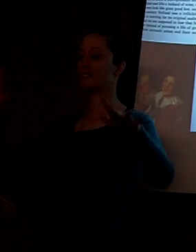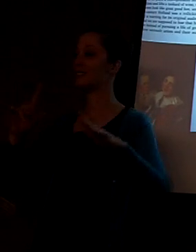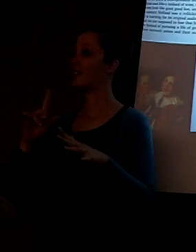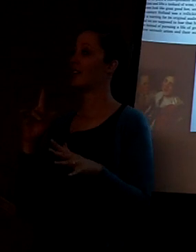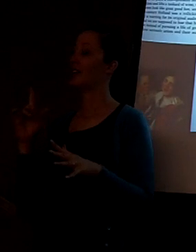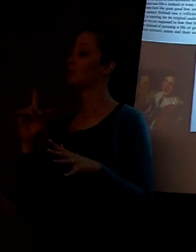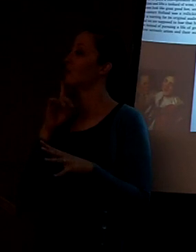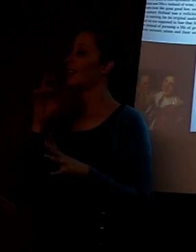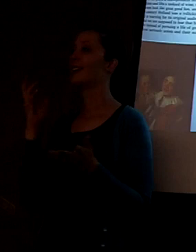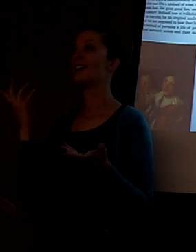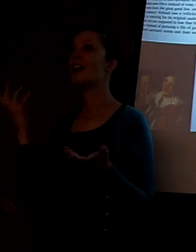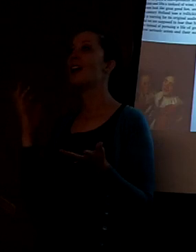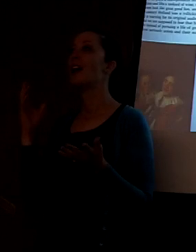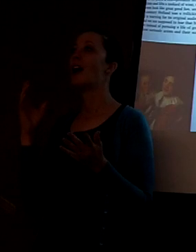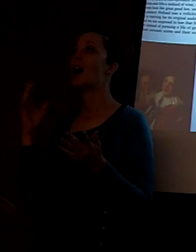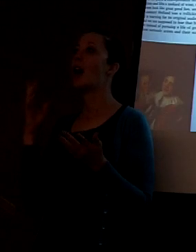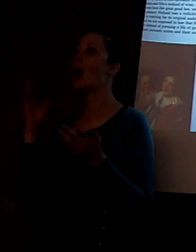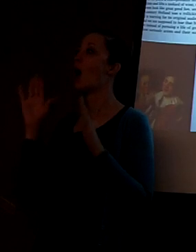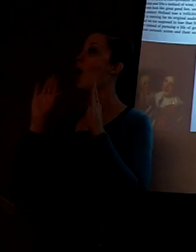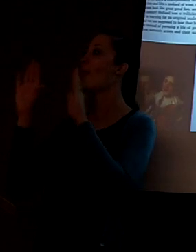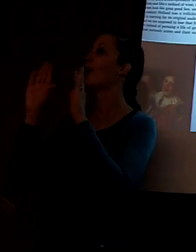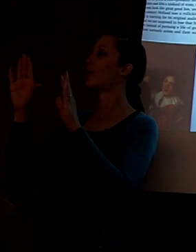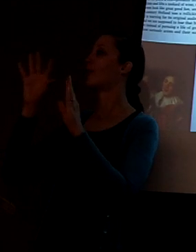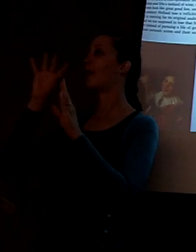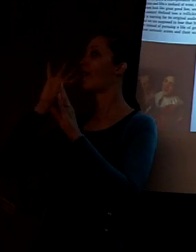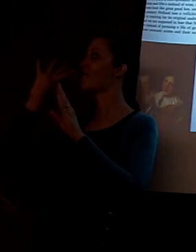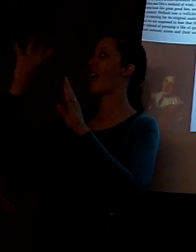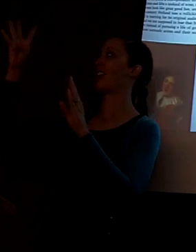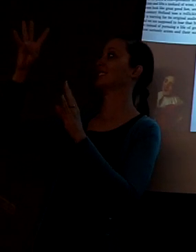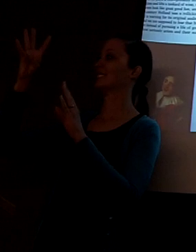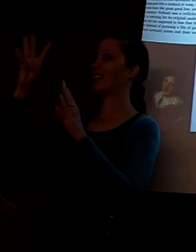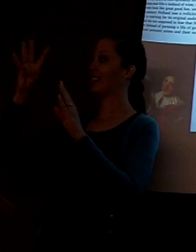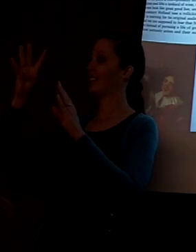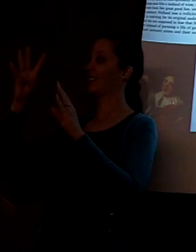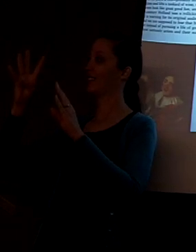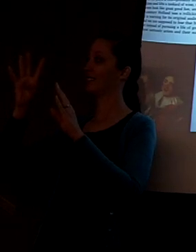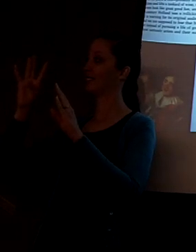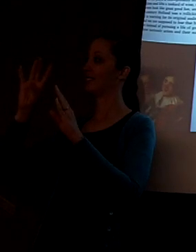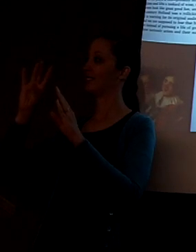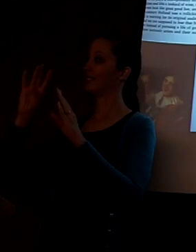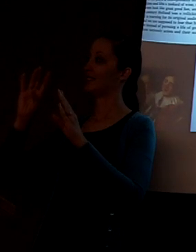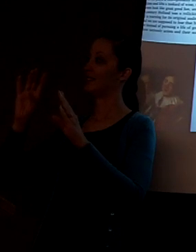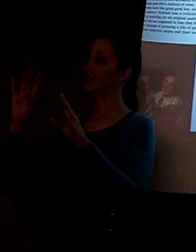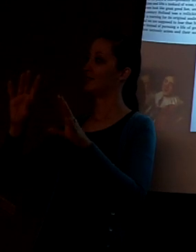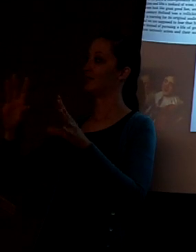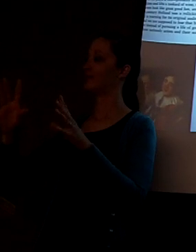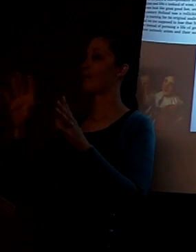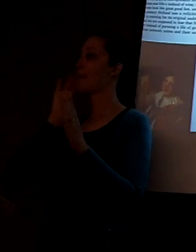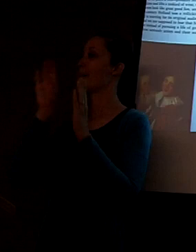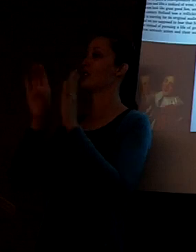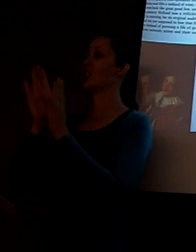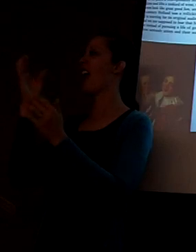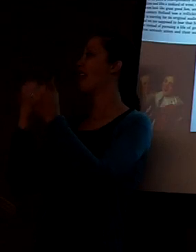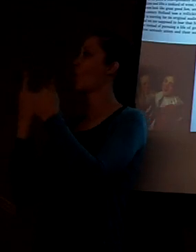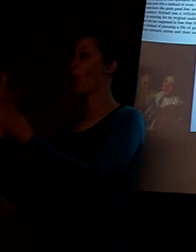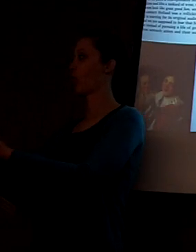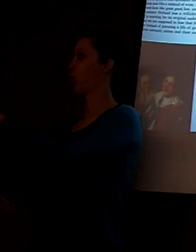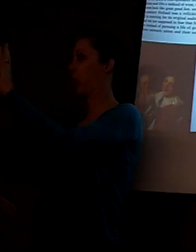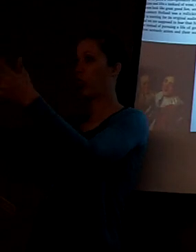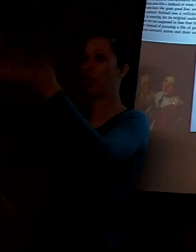like a wonderful fantasy tale to look at the picture. And everybody had a chaotic problem, and somebody was in the